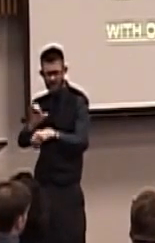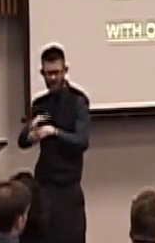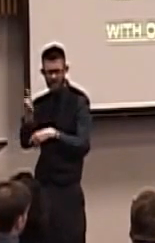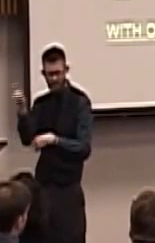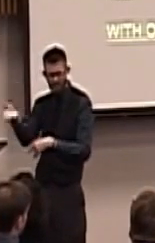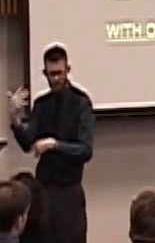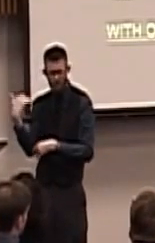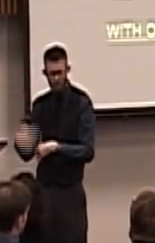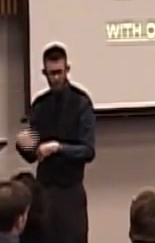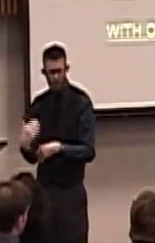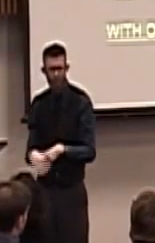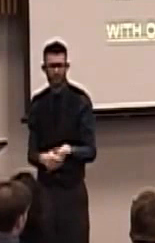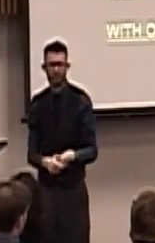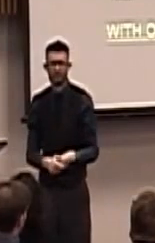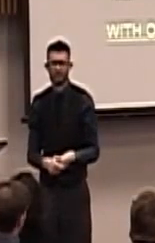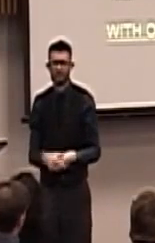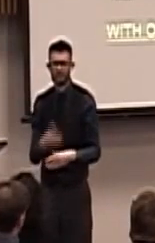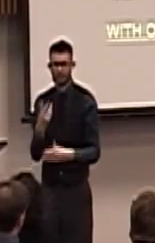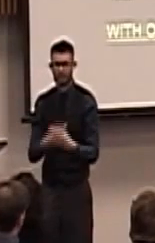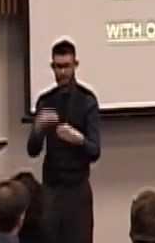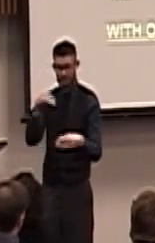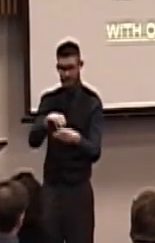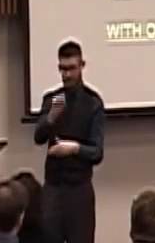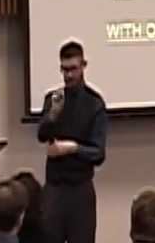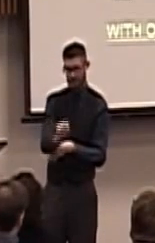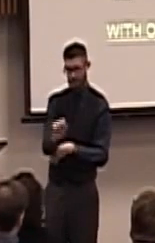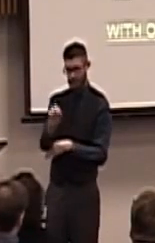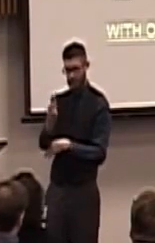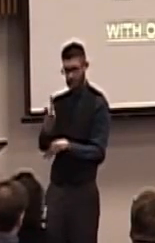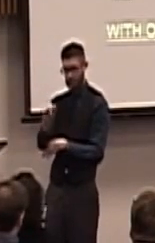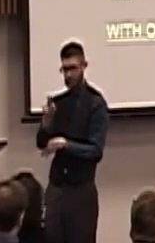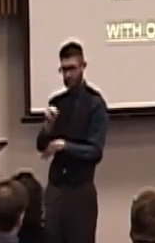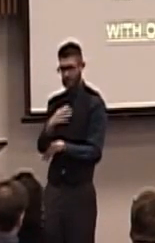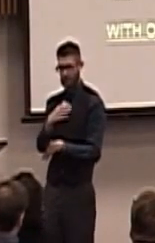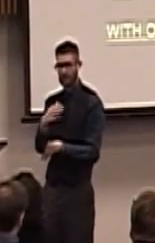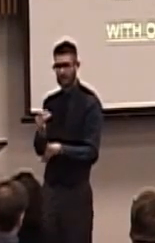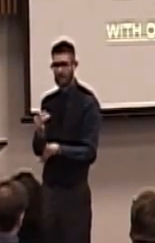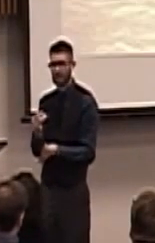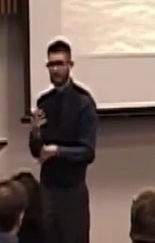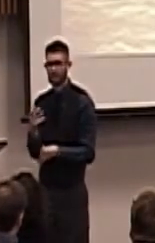churches, both in South Sudan and in